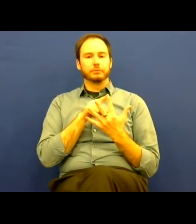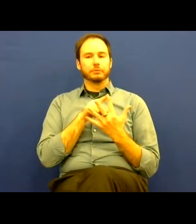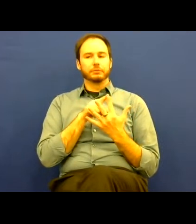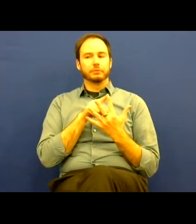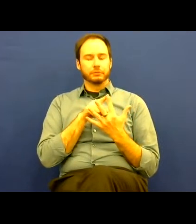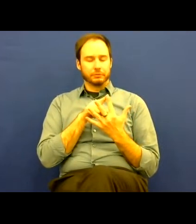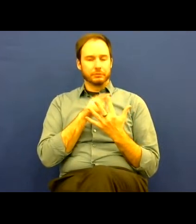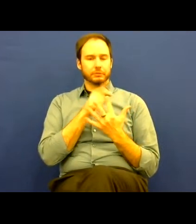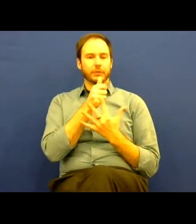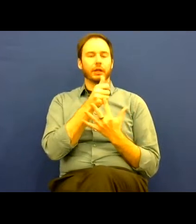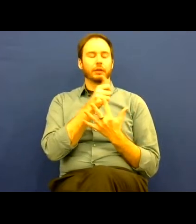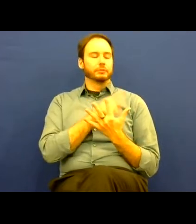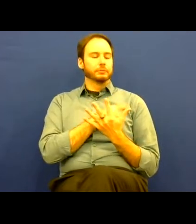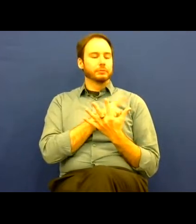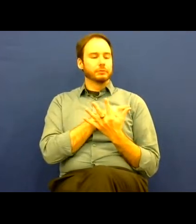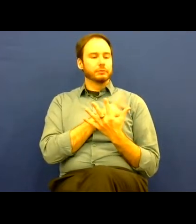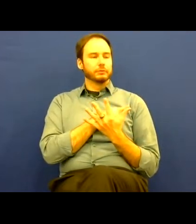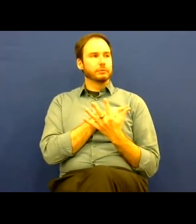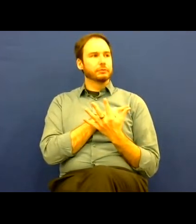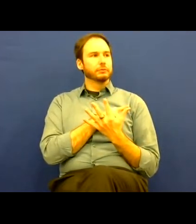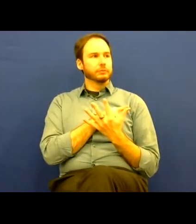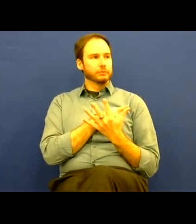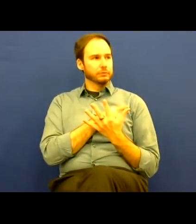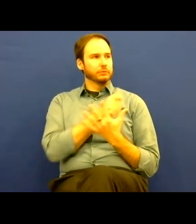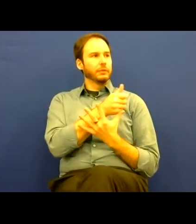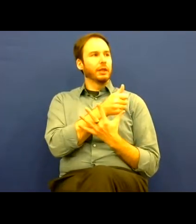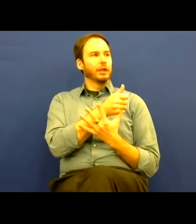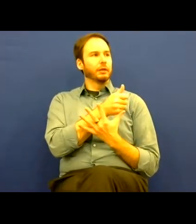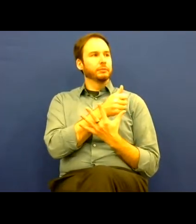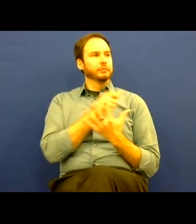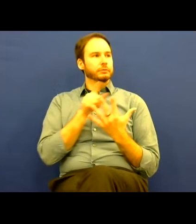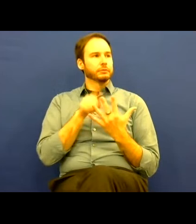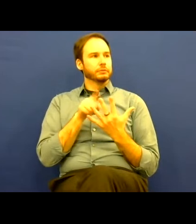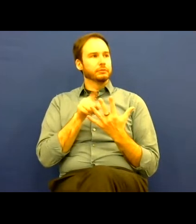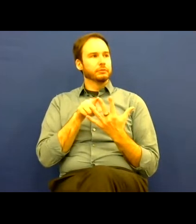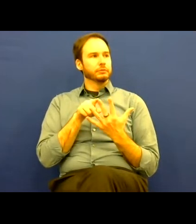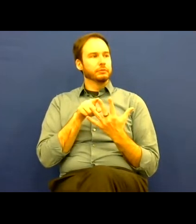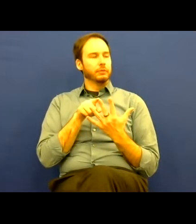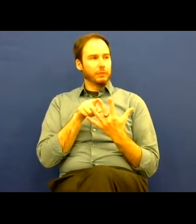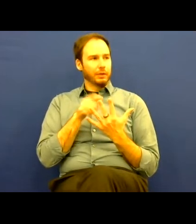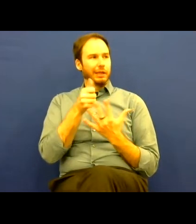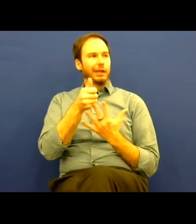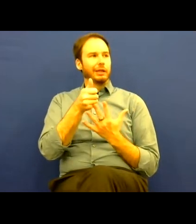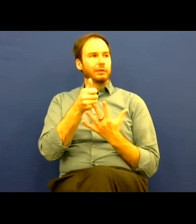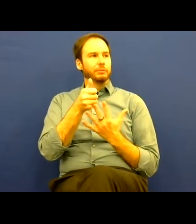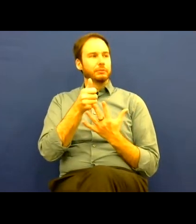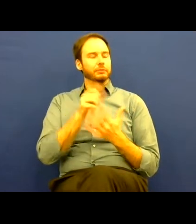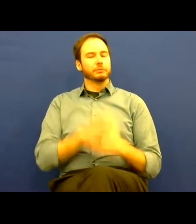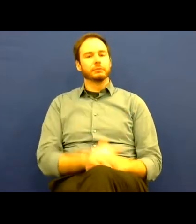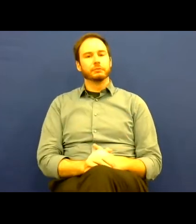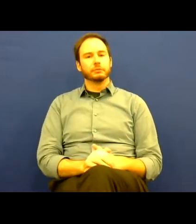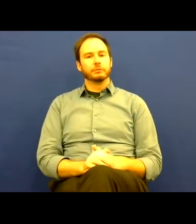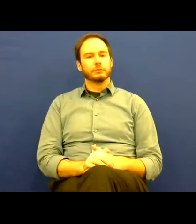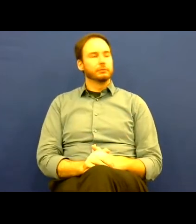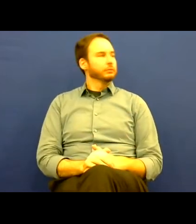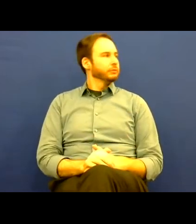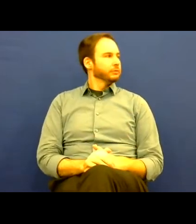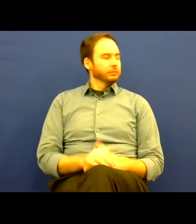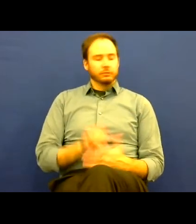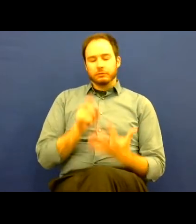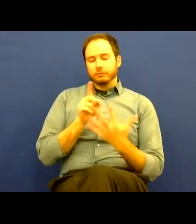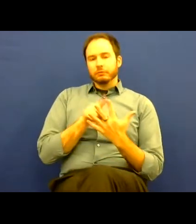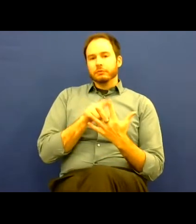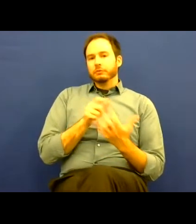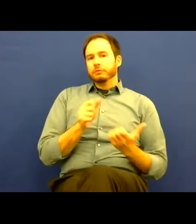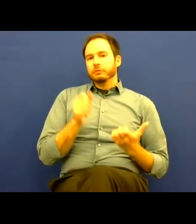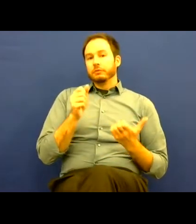Councilmember Page, Aye. Councilmember Blanca. Aye. Supervisor Schultz. Aye. Mr. Supervisor and fellow town board